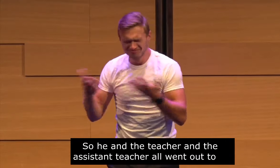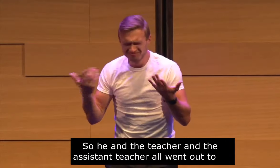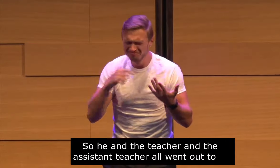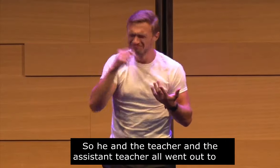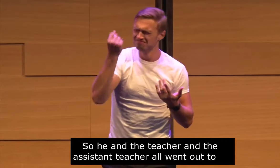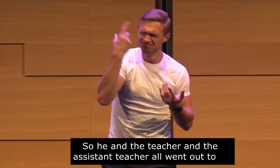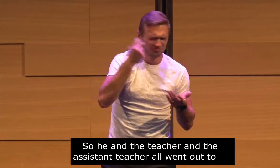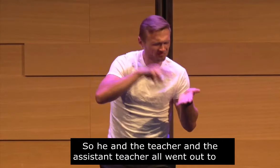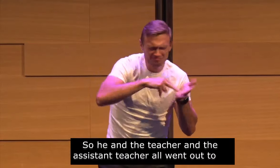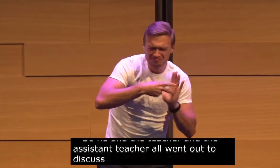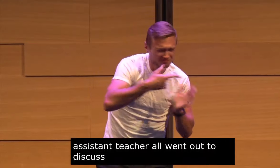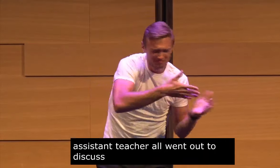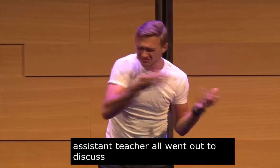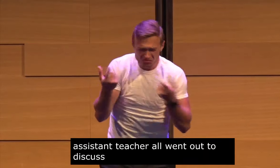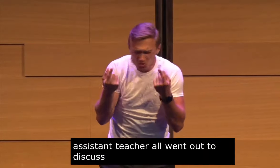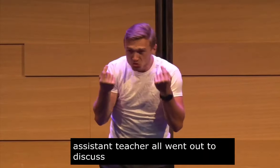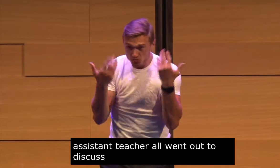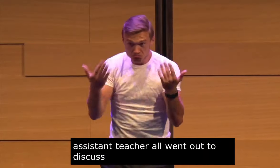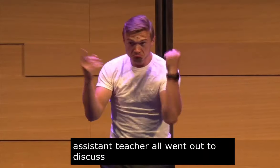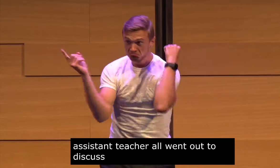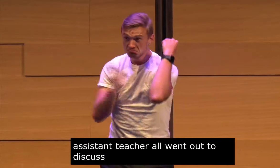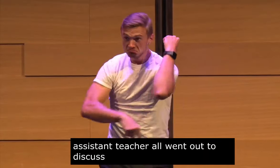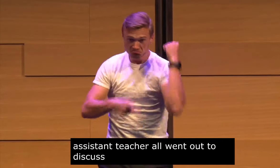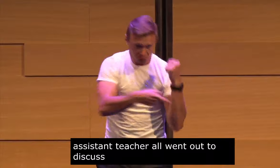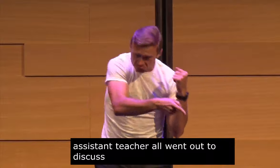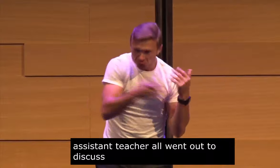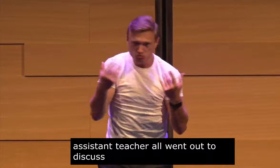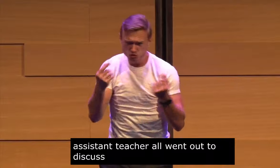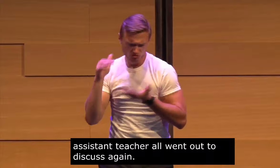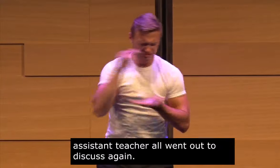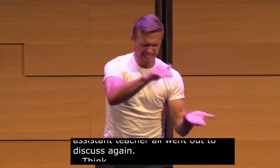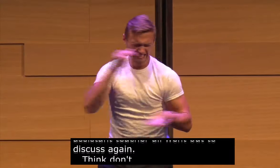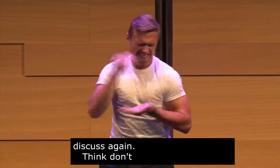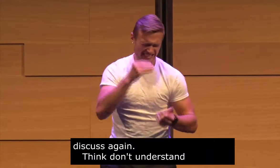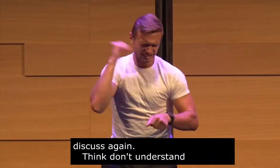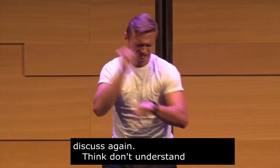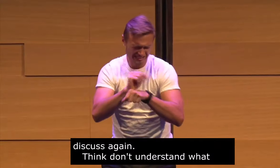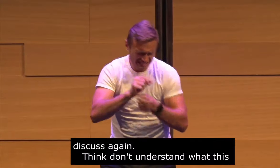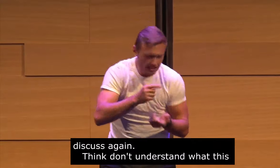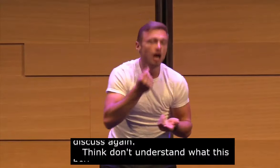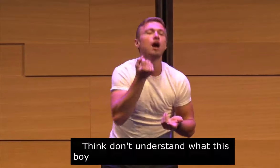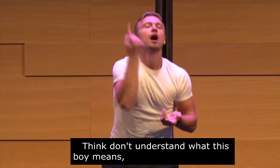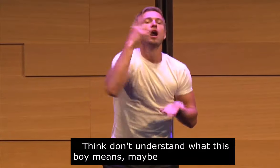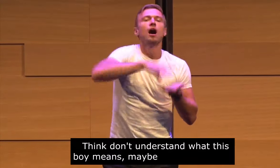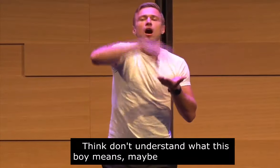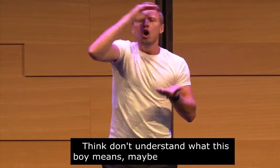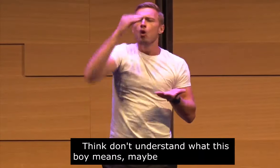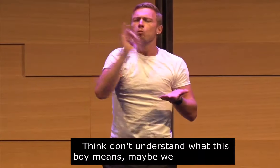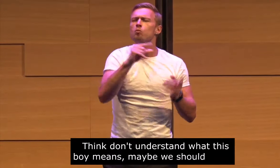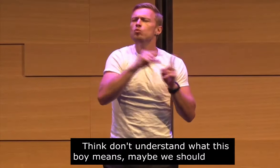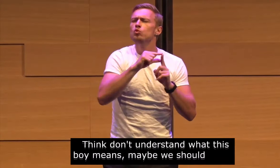again. They just don't understand what this boy means. Maybe we should punish him. Maybe we should shake it out of him and then he'll